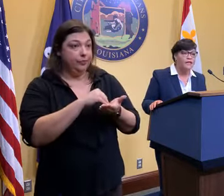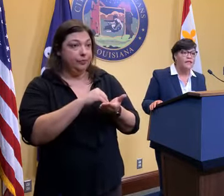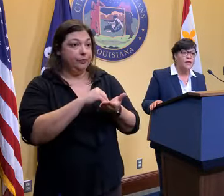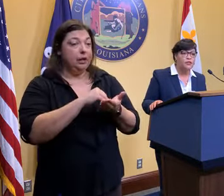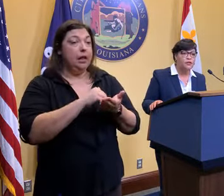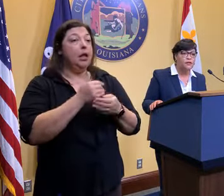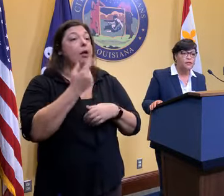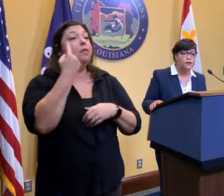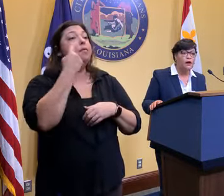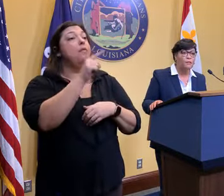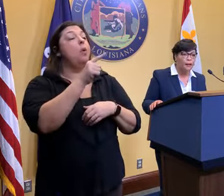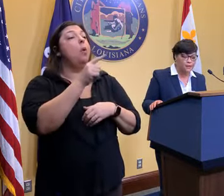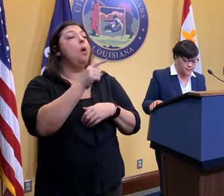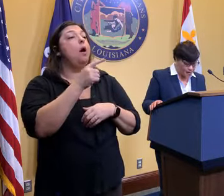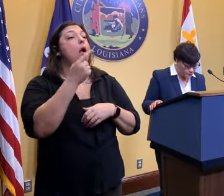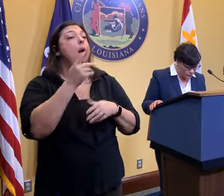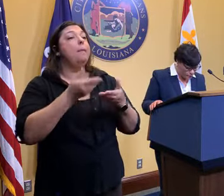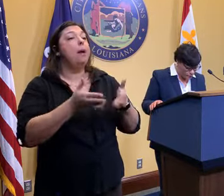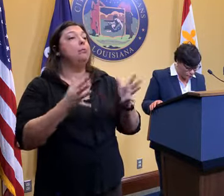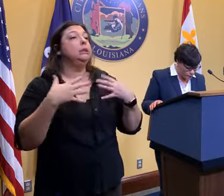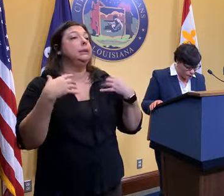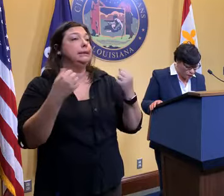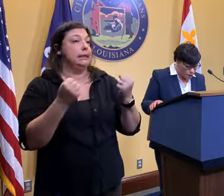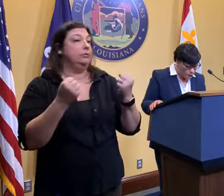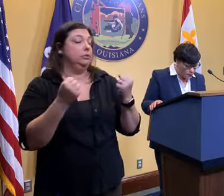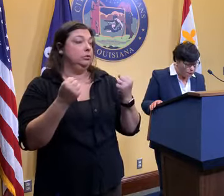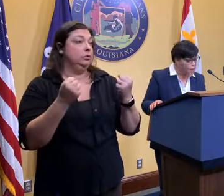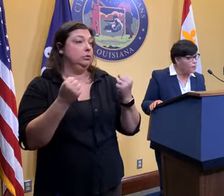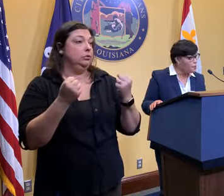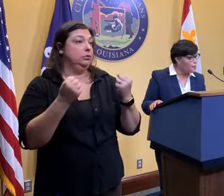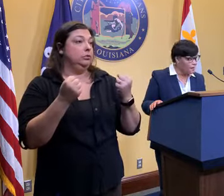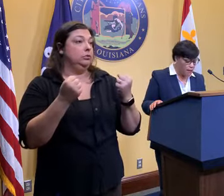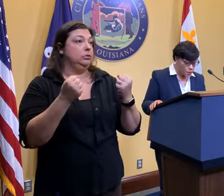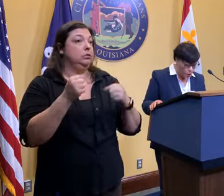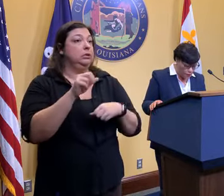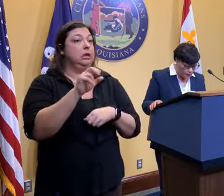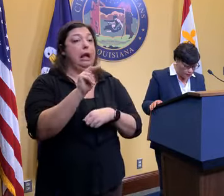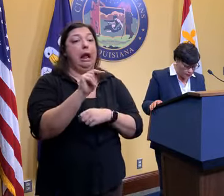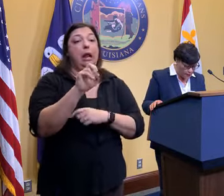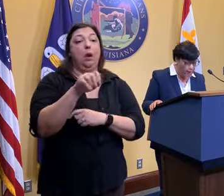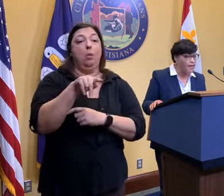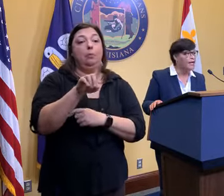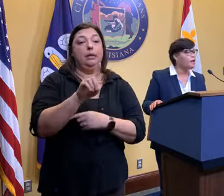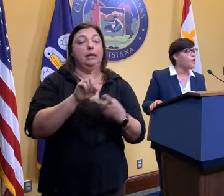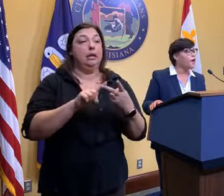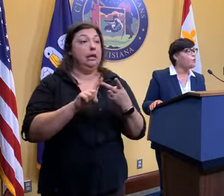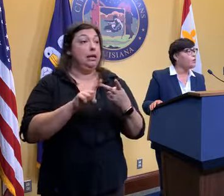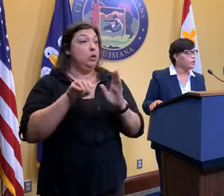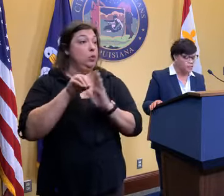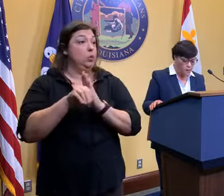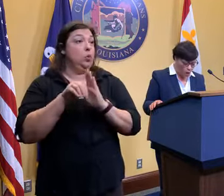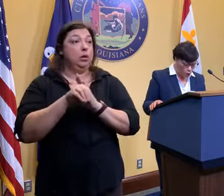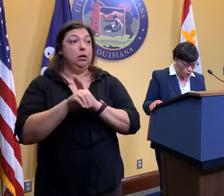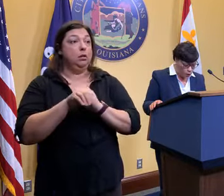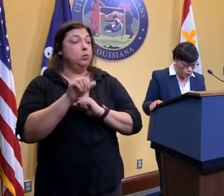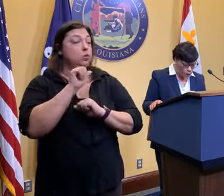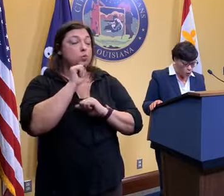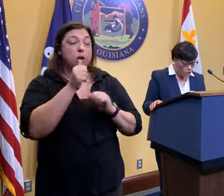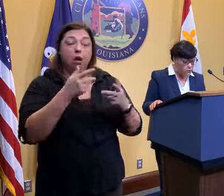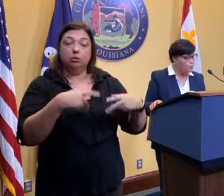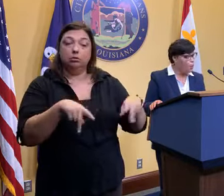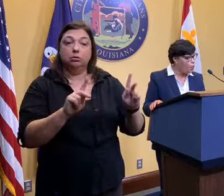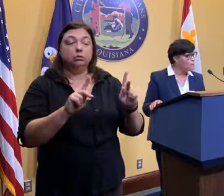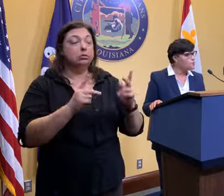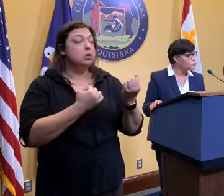the best interest of public safety. Neither the NOPD nor the city in any way will condone